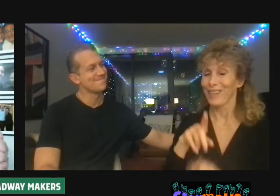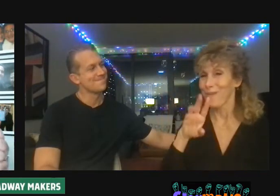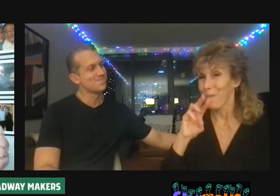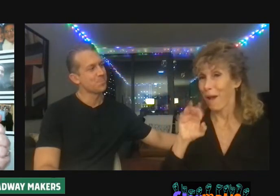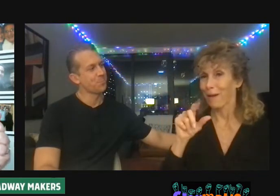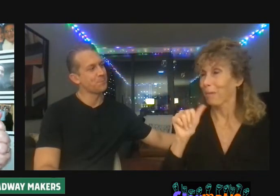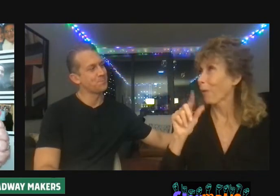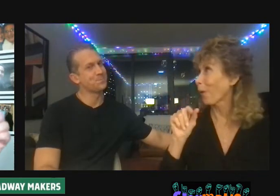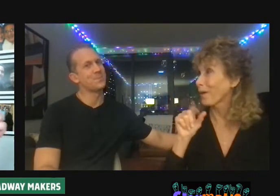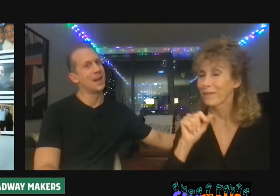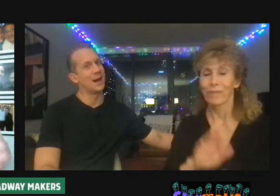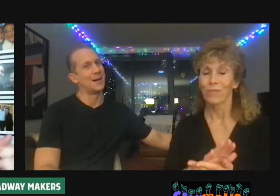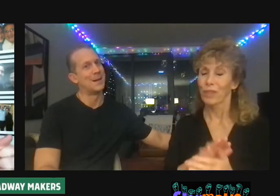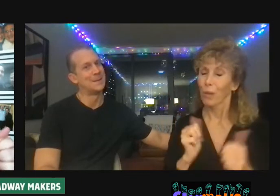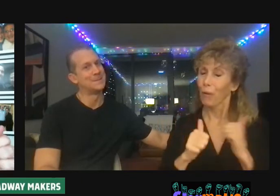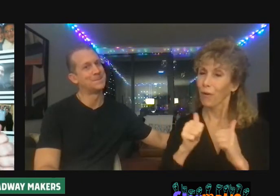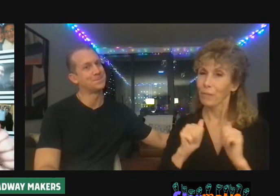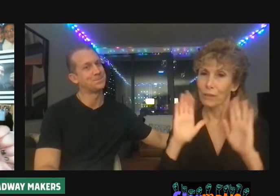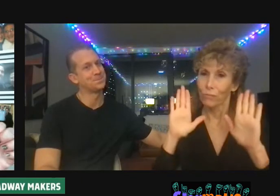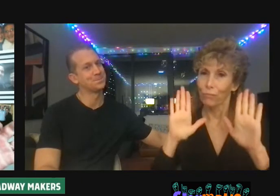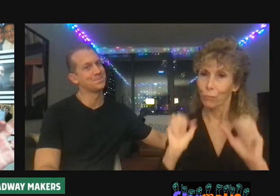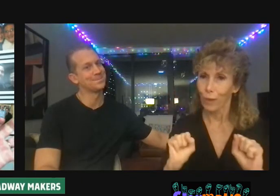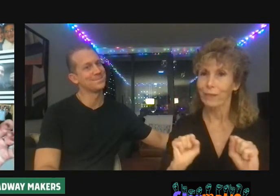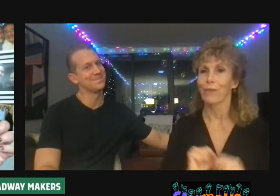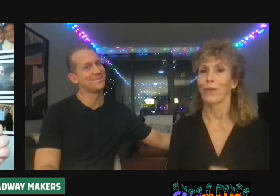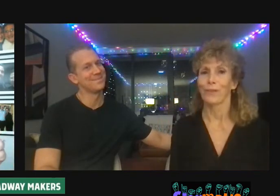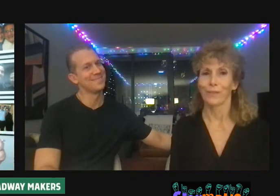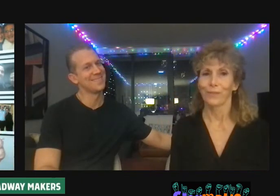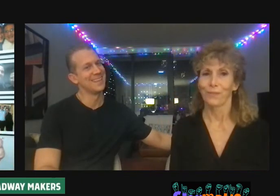incredible. Yeah. Russell,